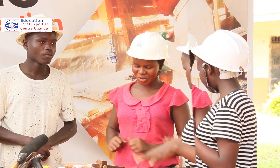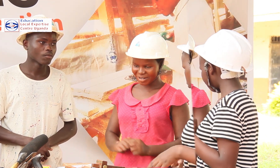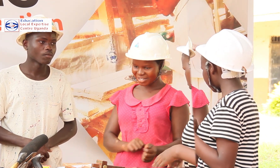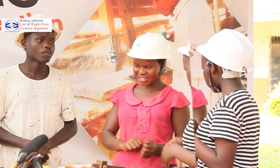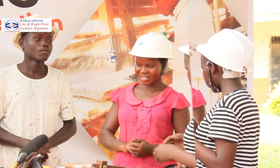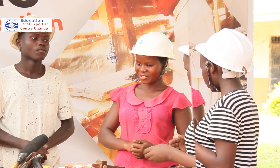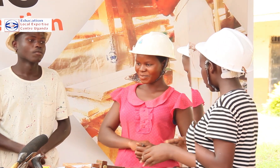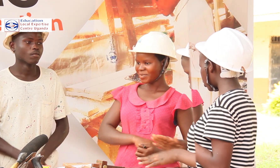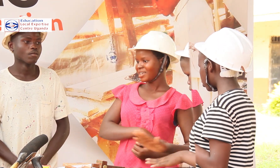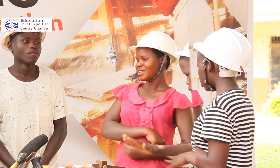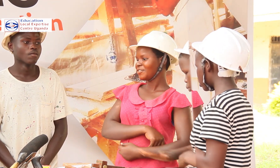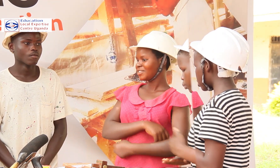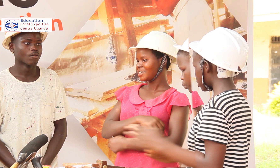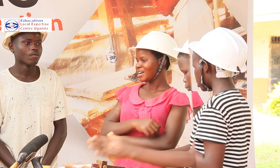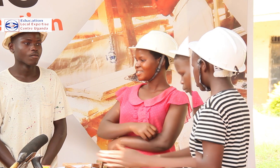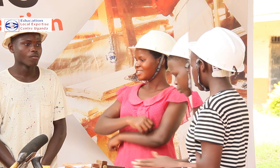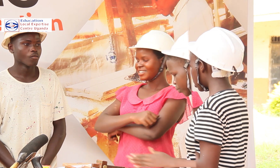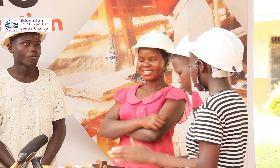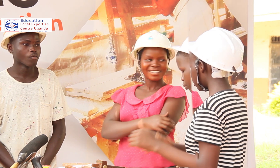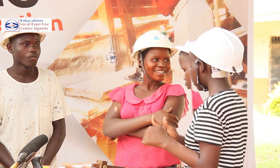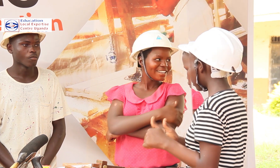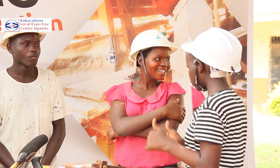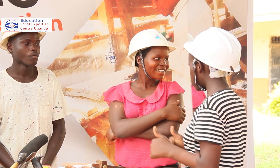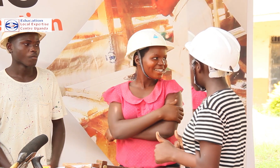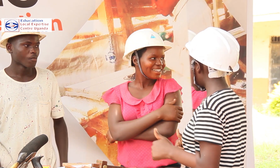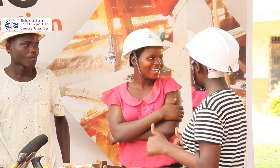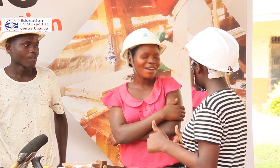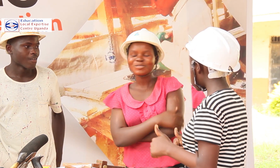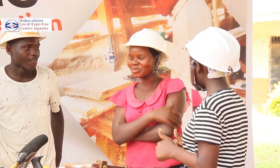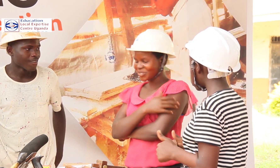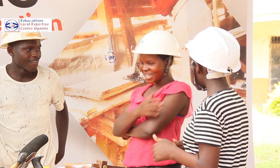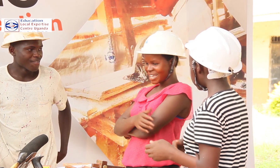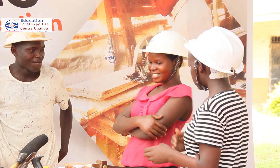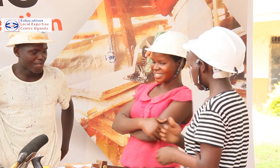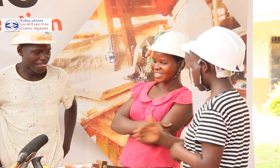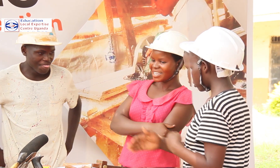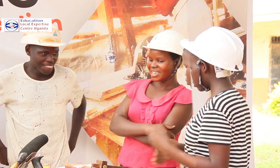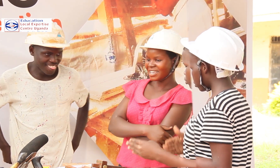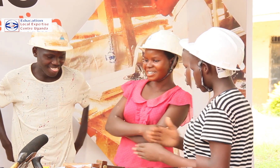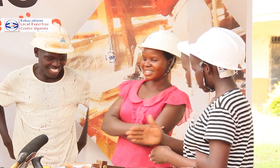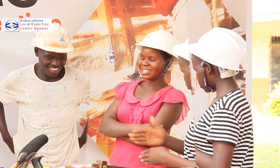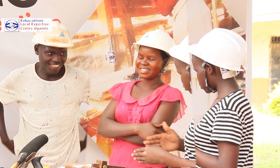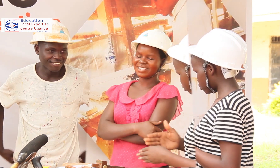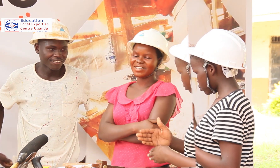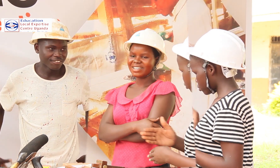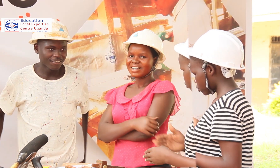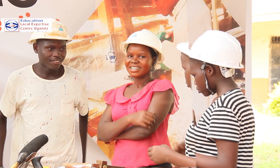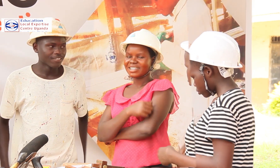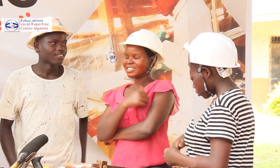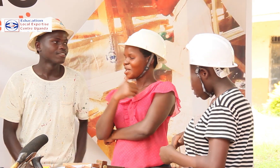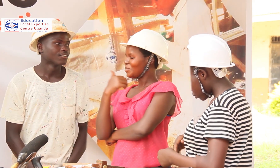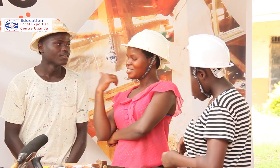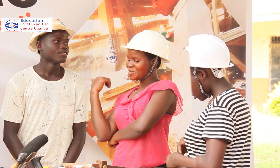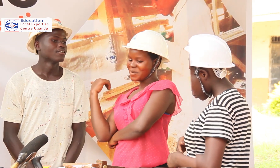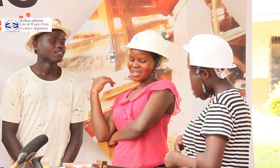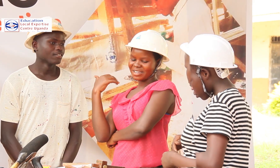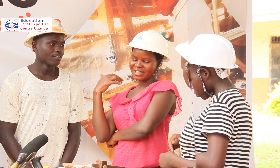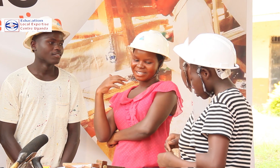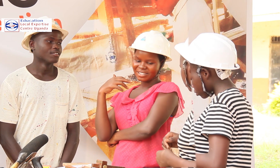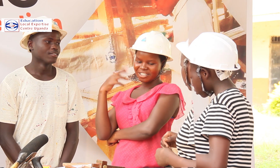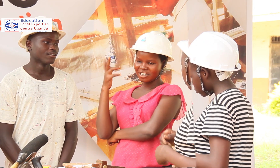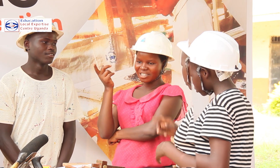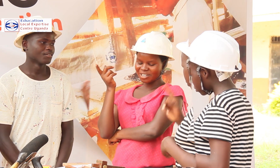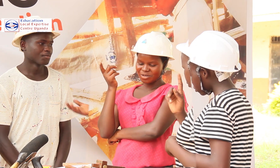how to clean. And after that, how to cut. And the time this